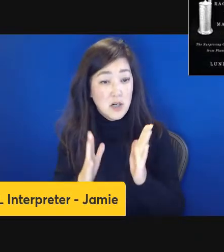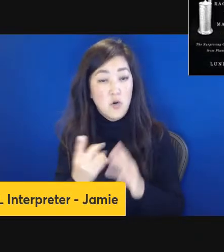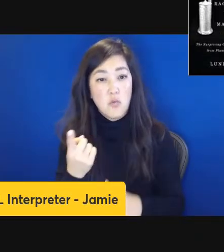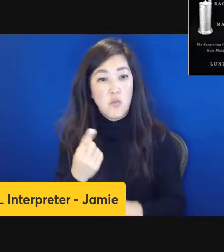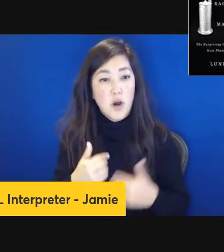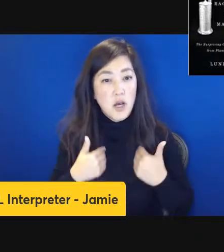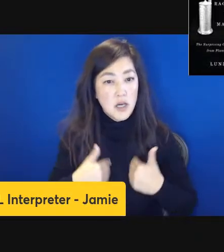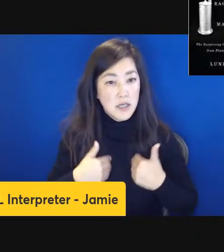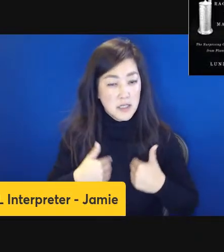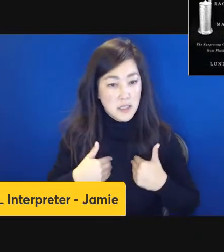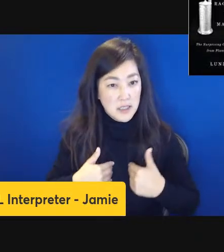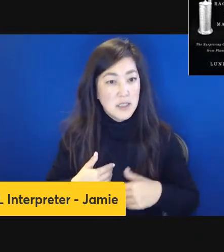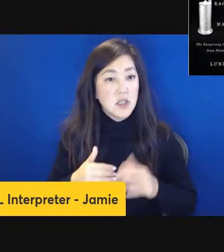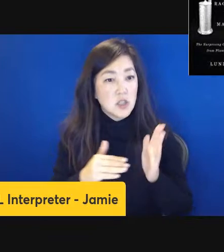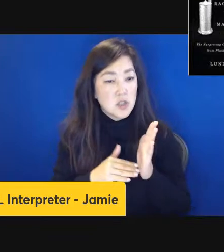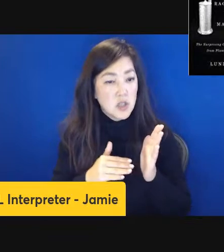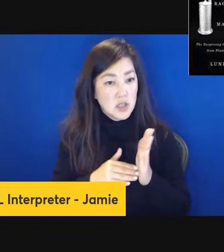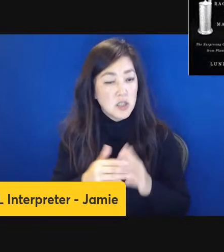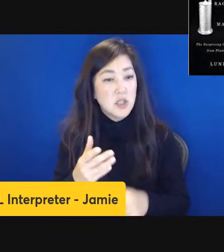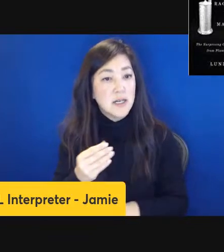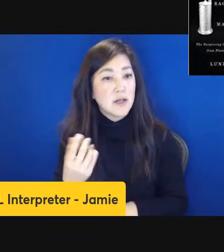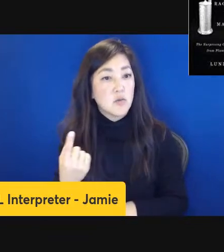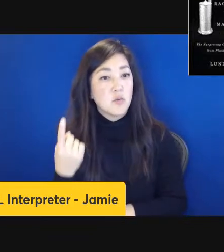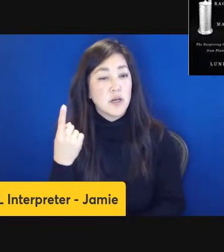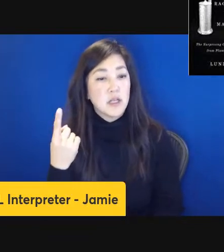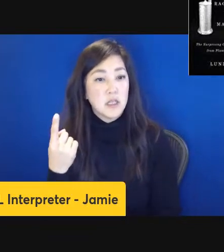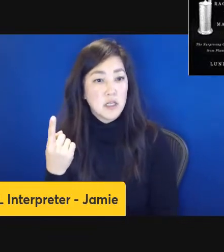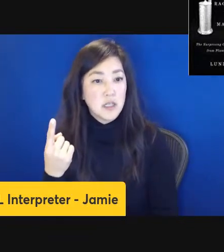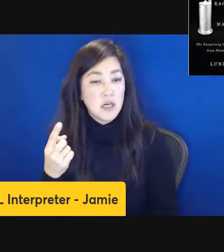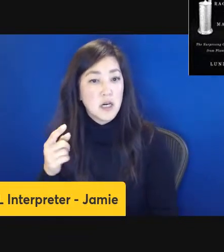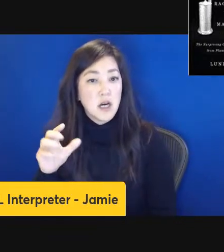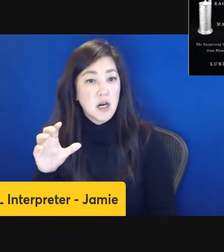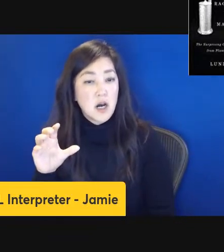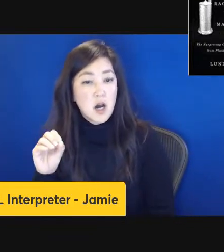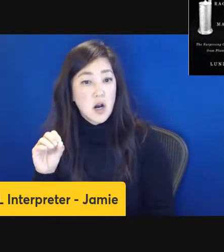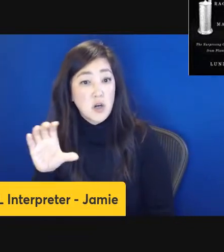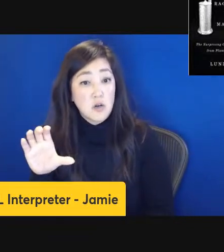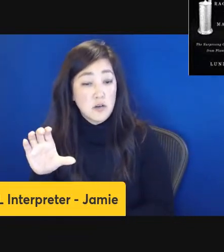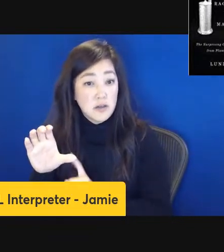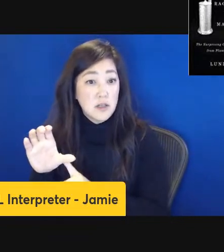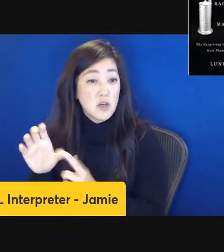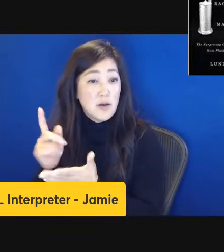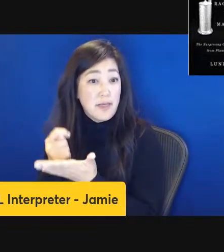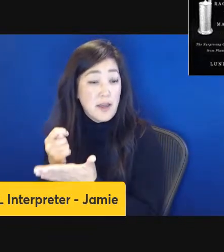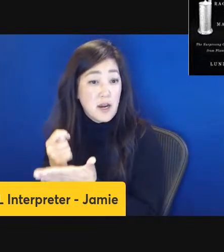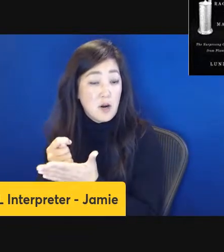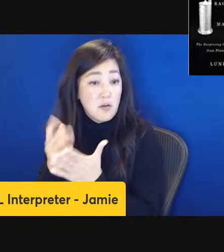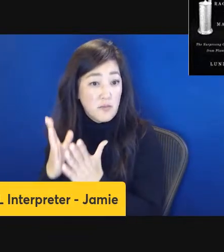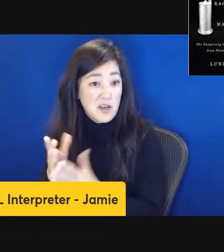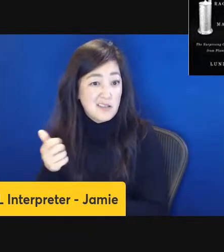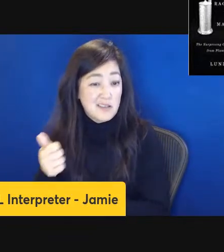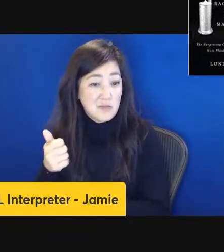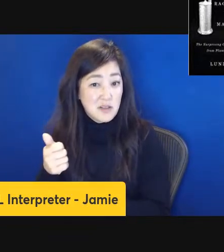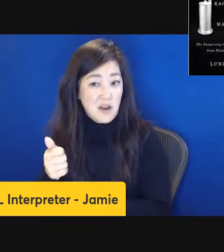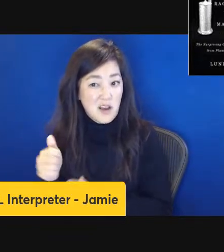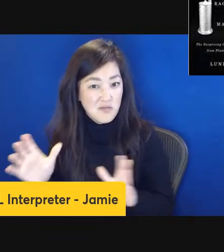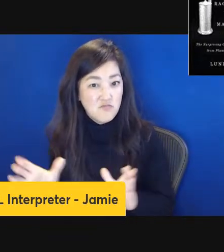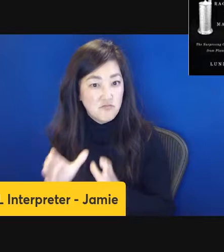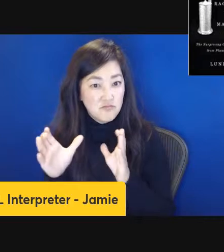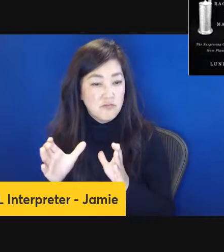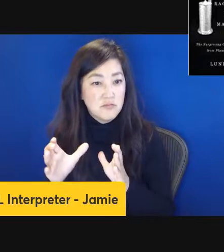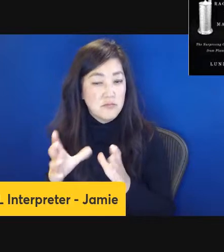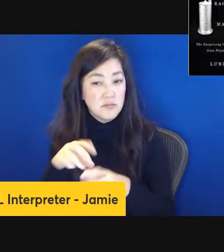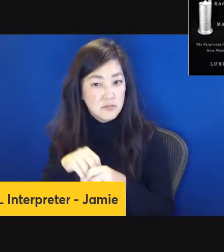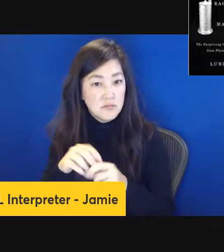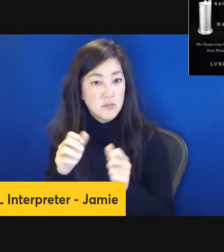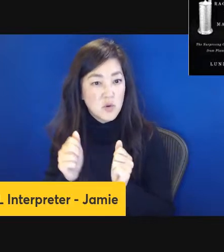pulmonologist, a respirologist, and one an occupational physician, actively involved in the